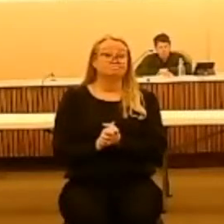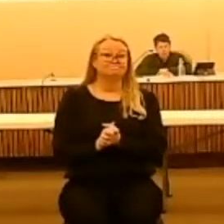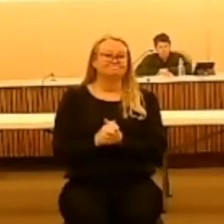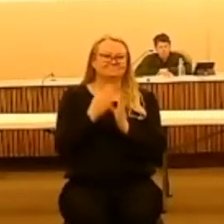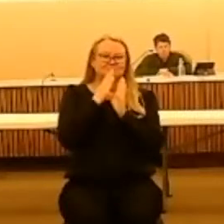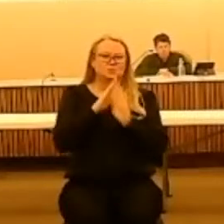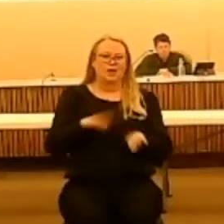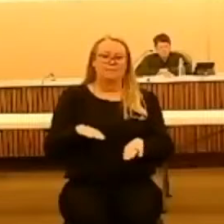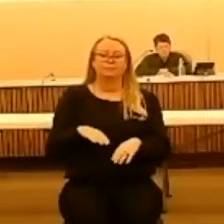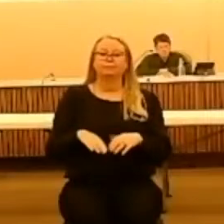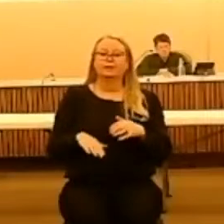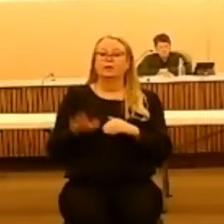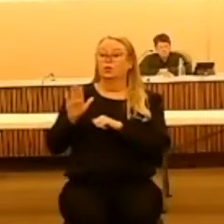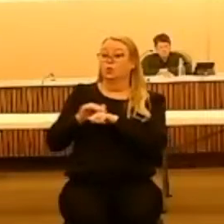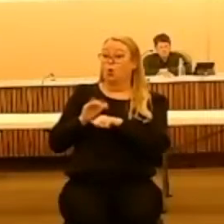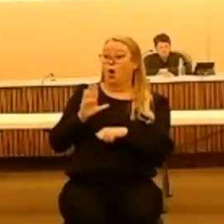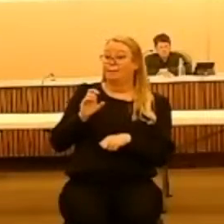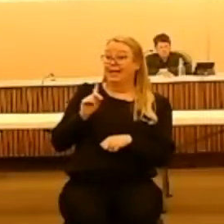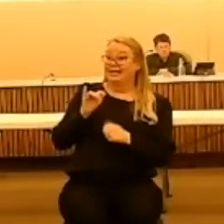Becky?